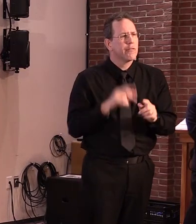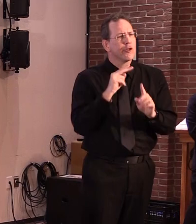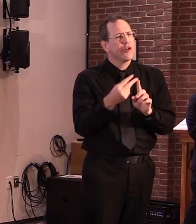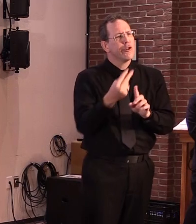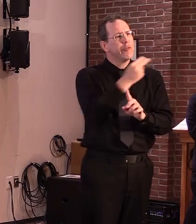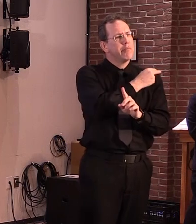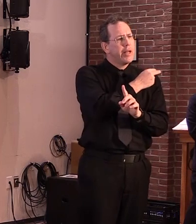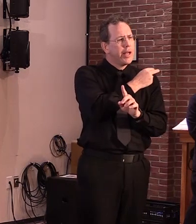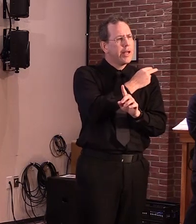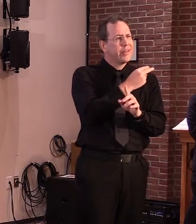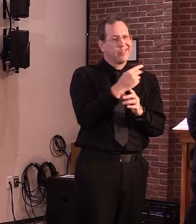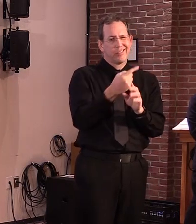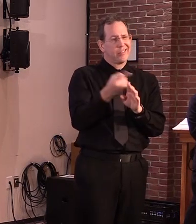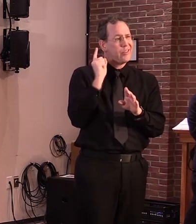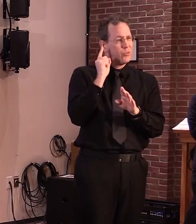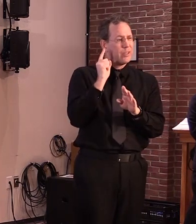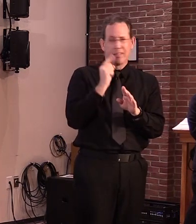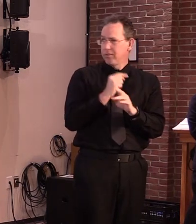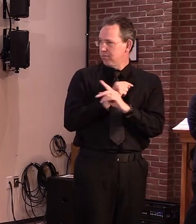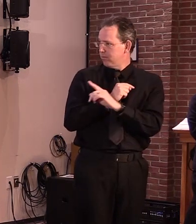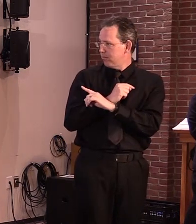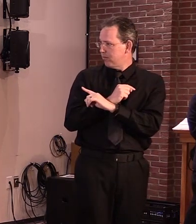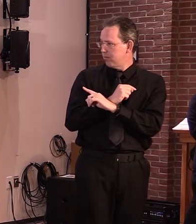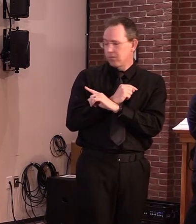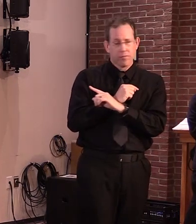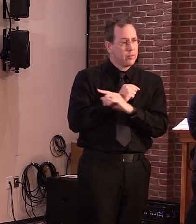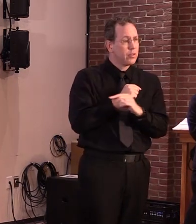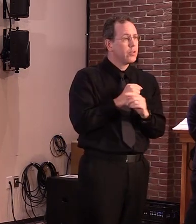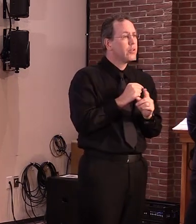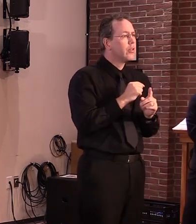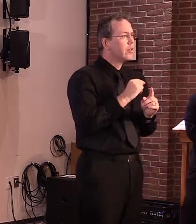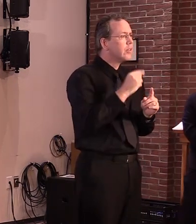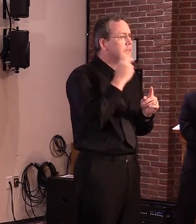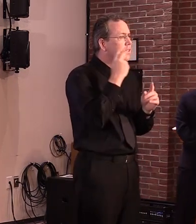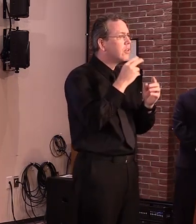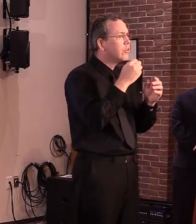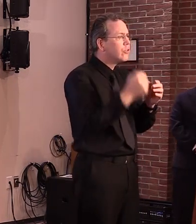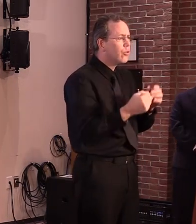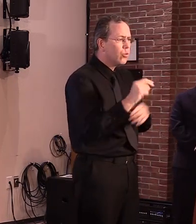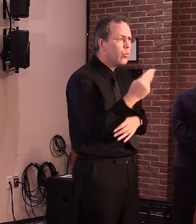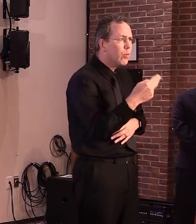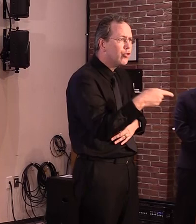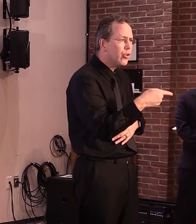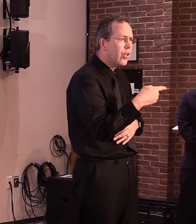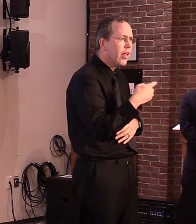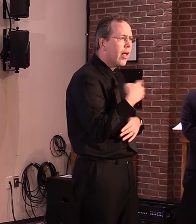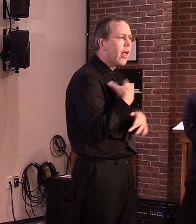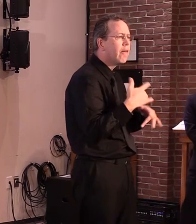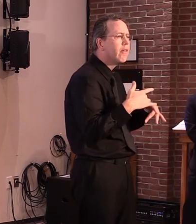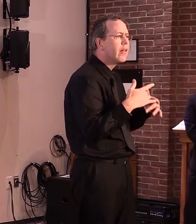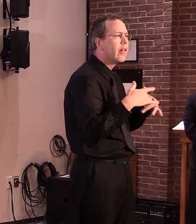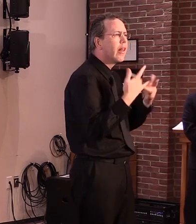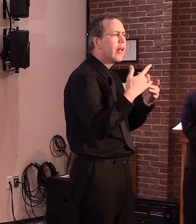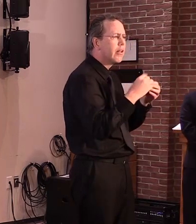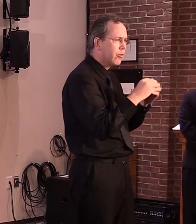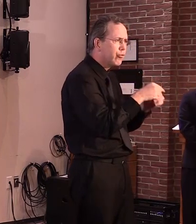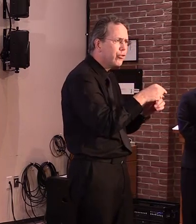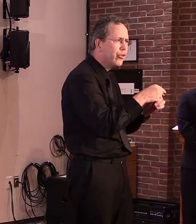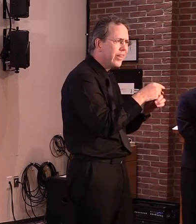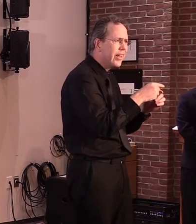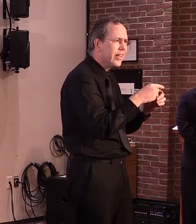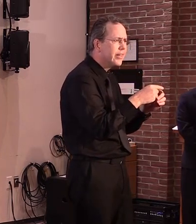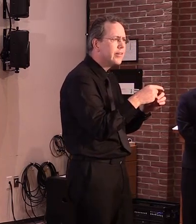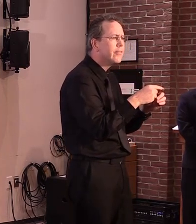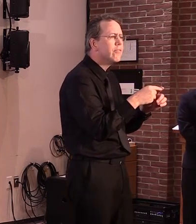say that this area wouldn't look as dark here on the southern part of New Hampshire. I feel as though it's migrating a bit